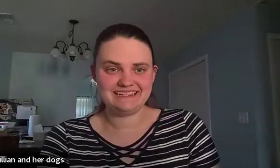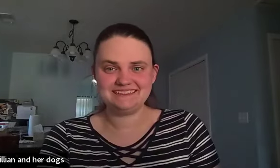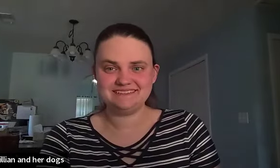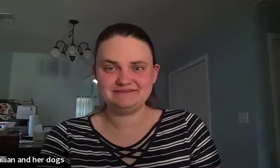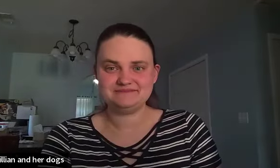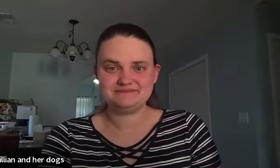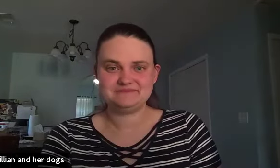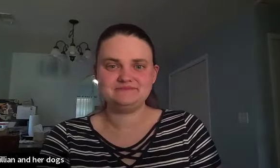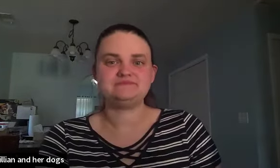14.